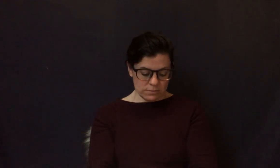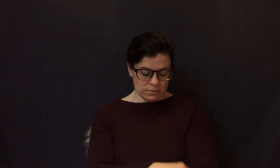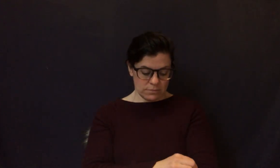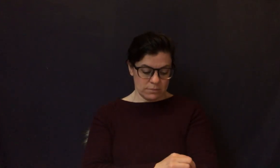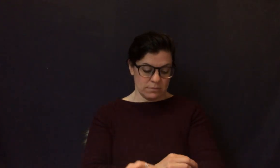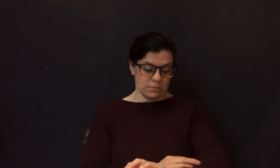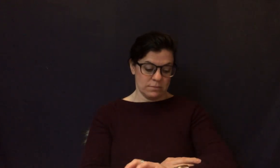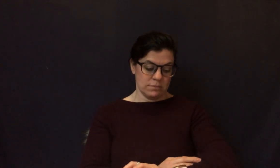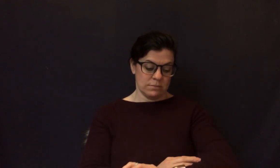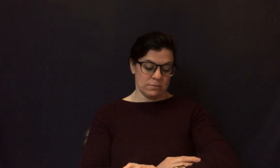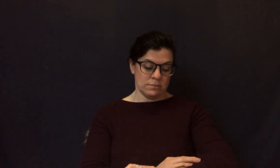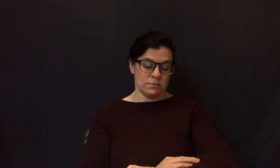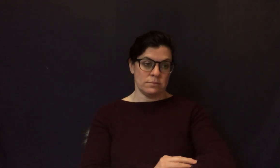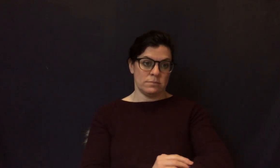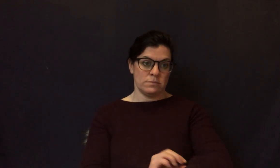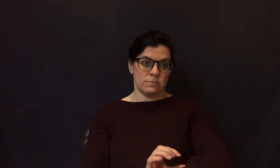With us, Malachi?